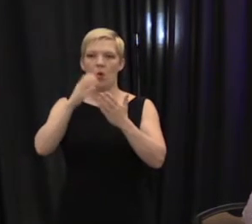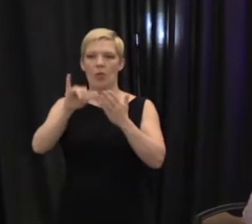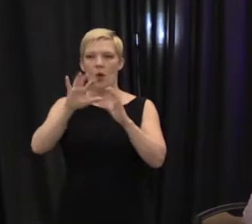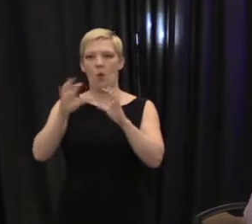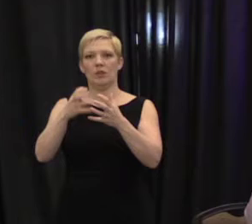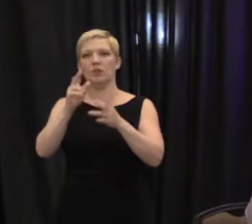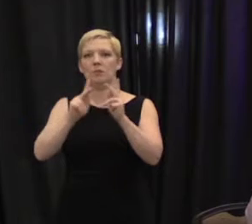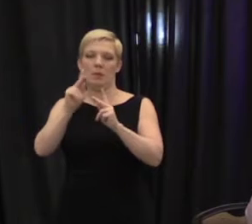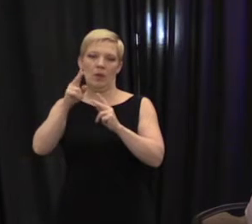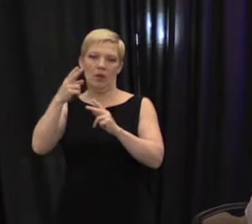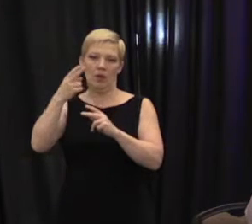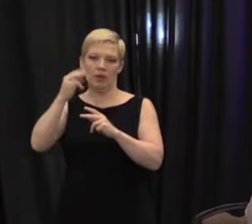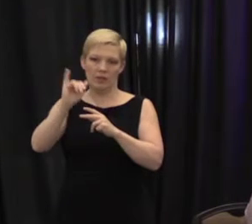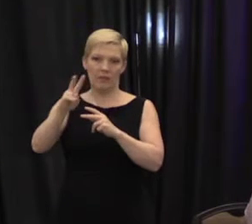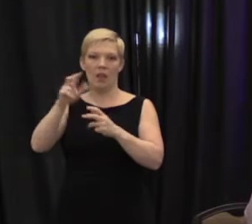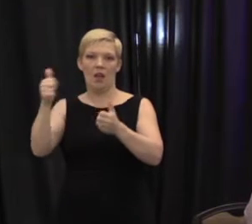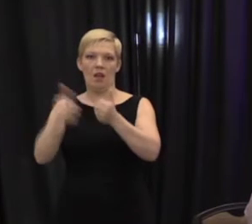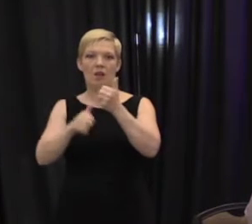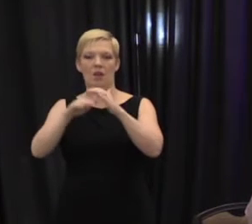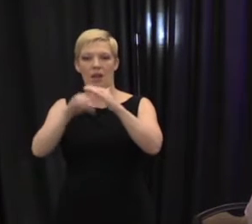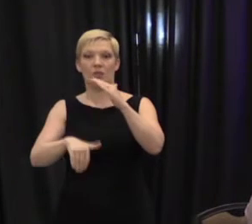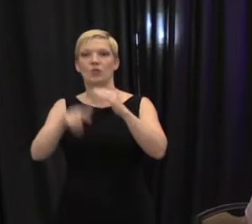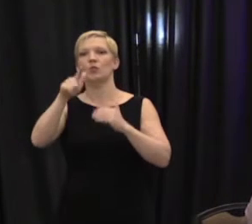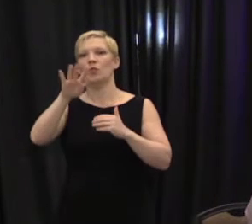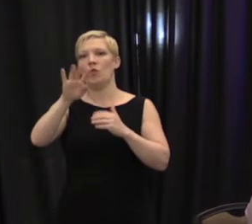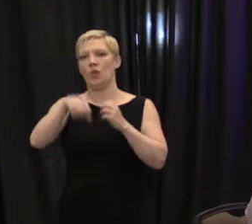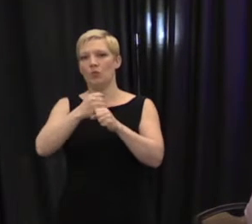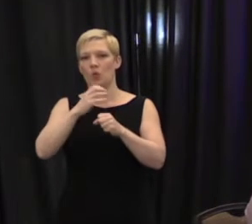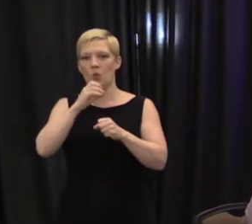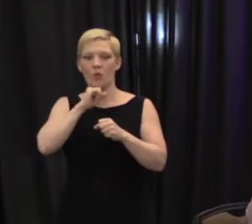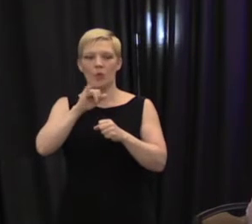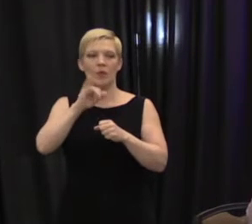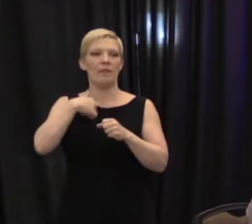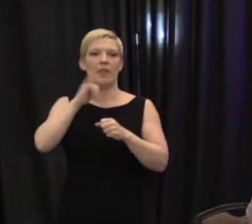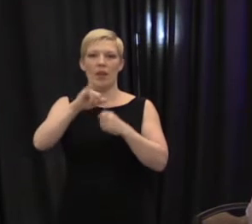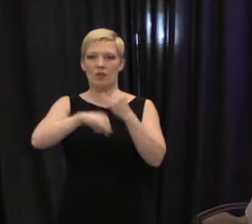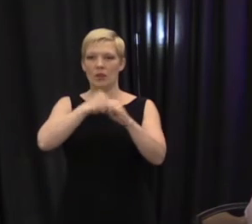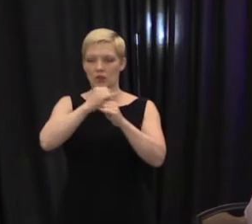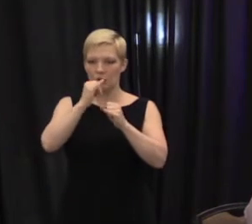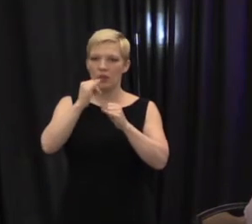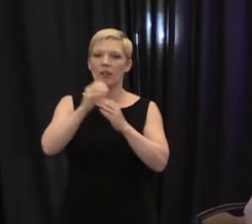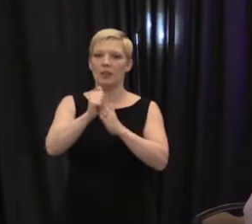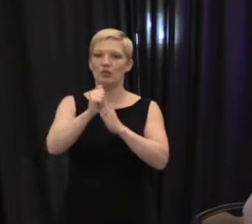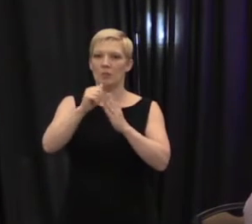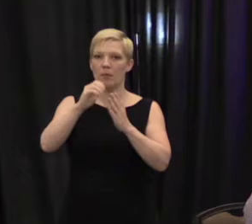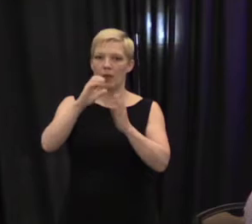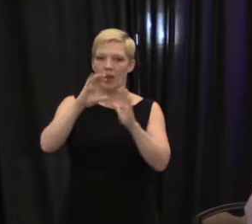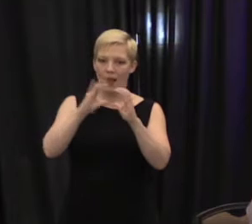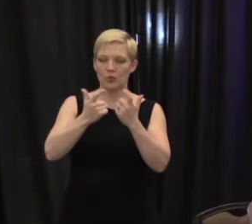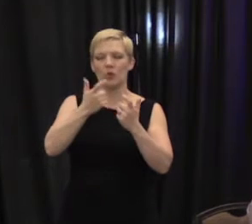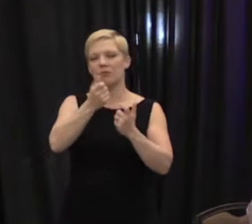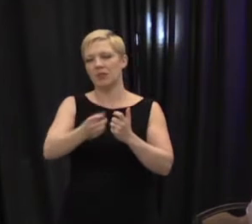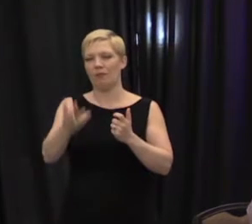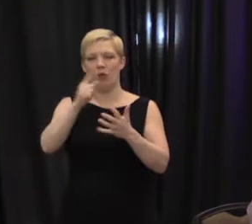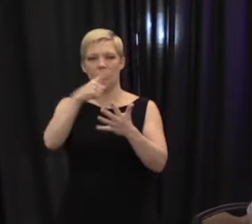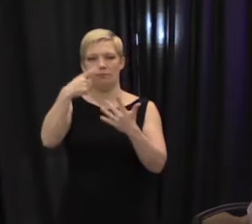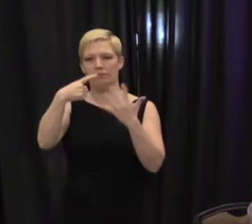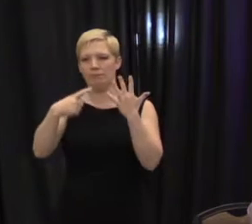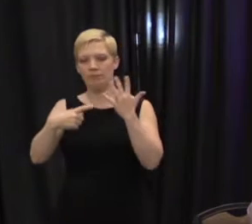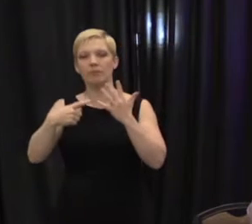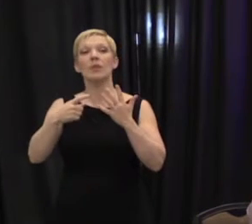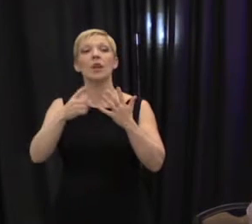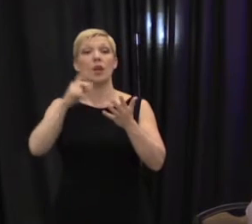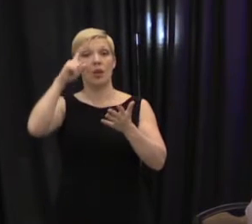24 years old. We have our Muslim Youth Leadership Council, our International Youth Leadership Council, several others, right? So the purpose